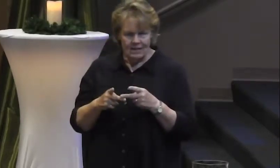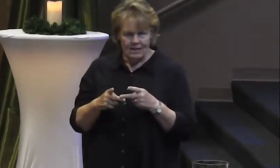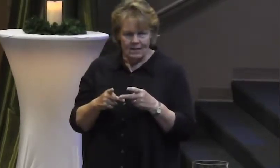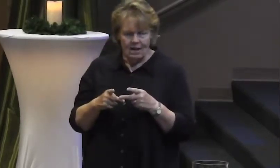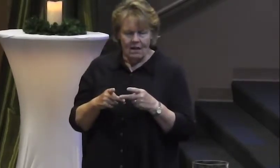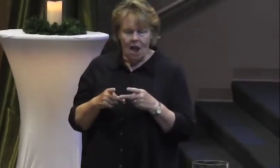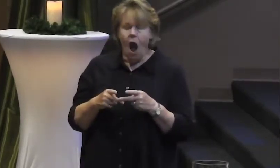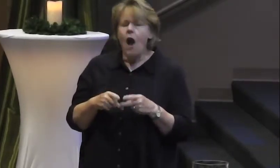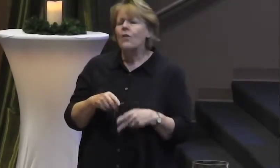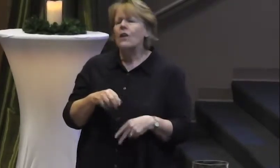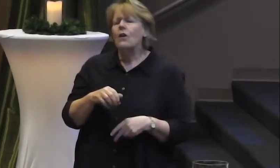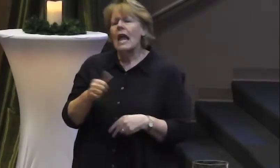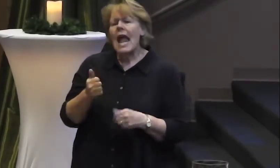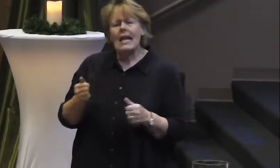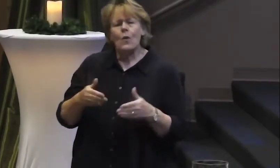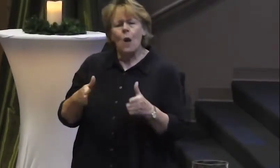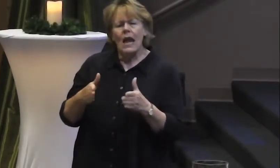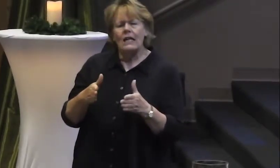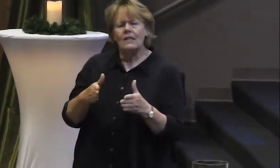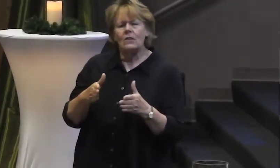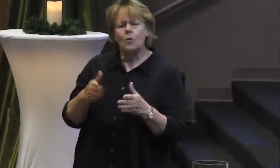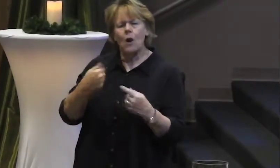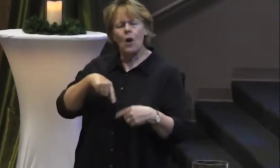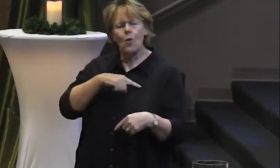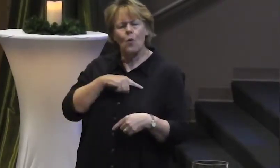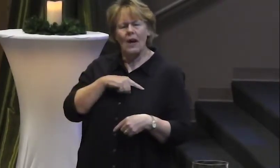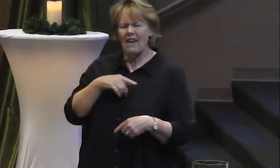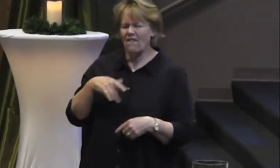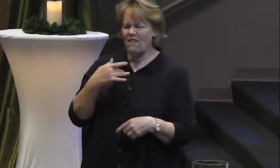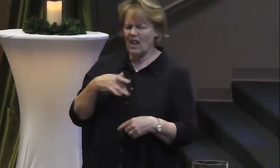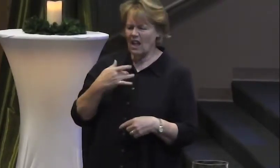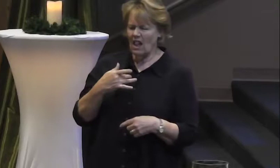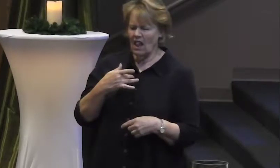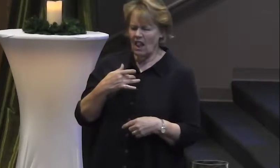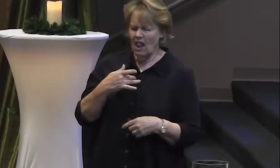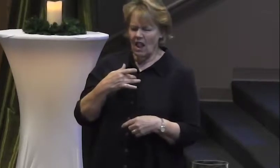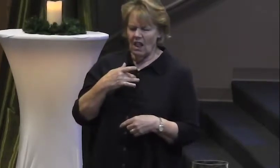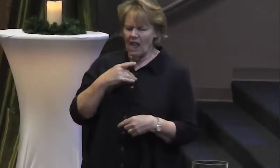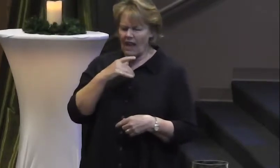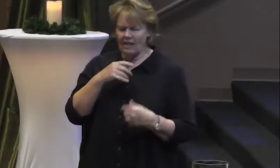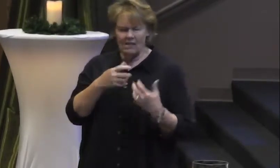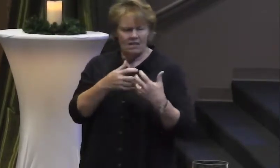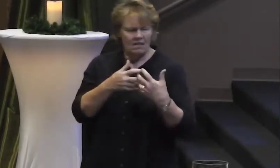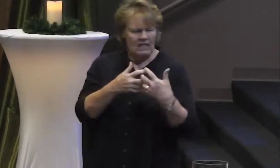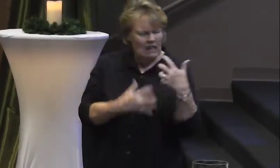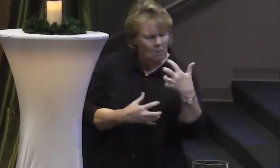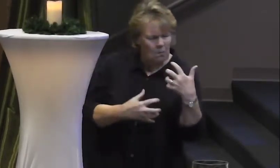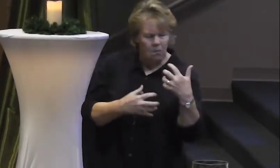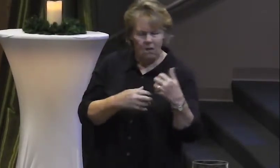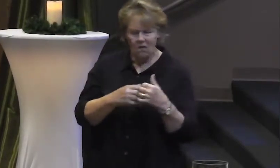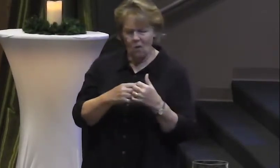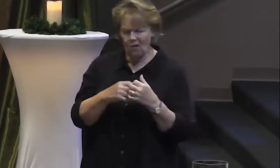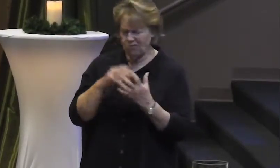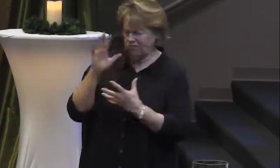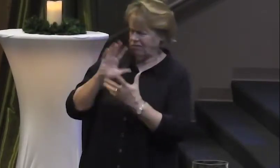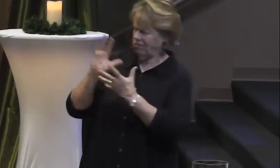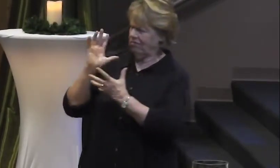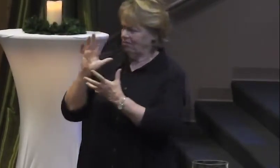displaced? Are there any ways where you and I feel displaced. Now, let me start with a pretty